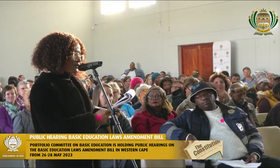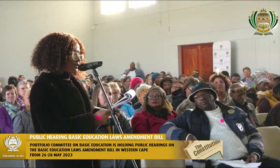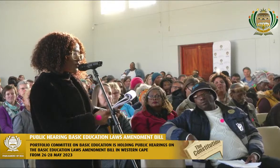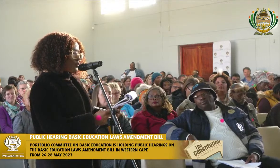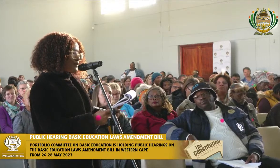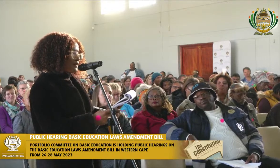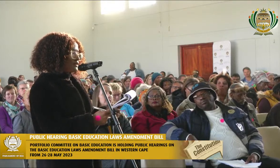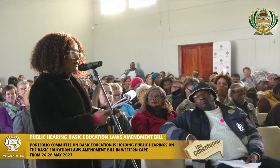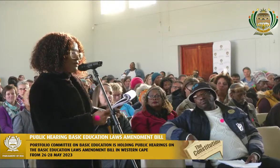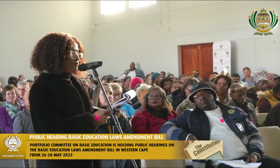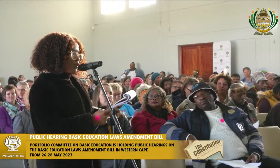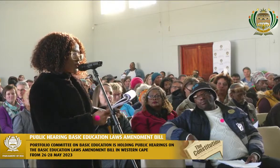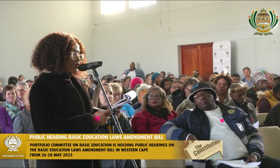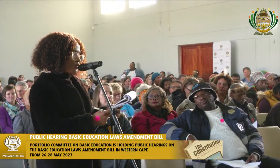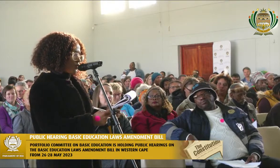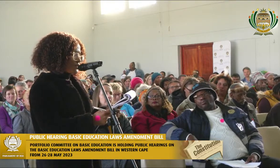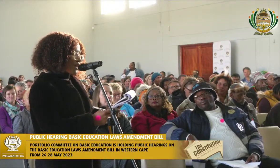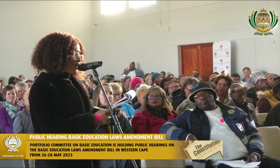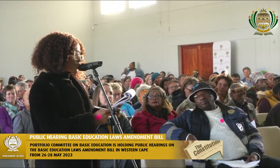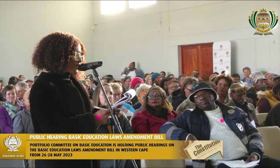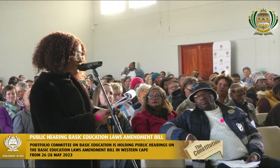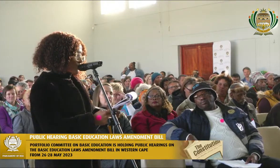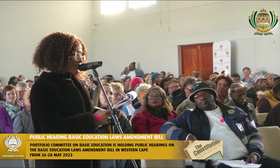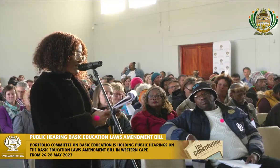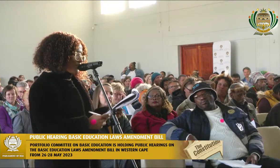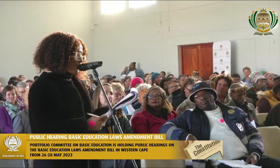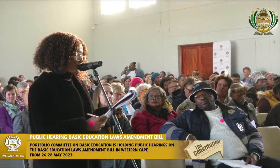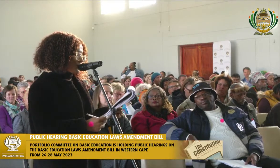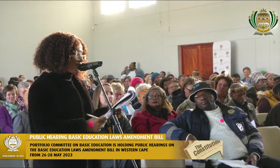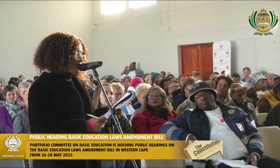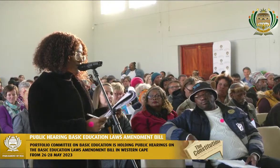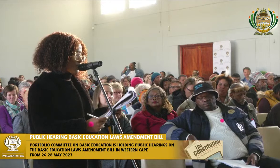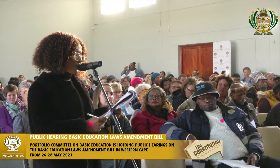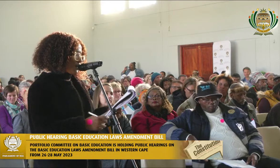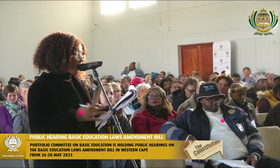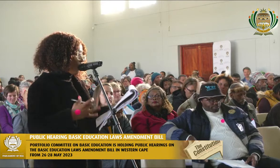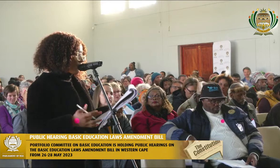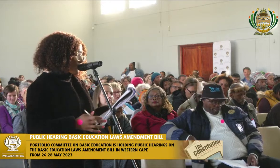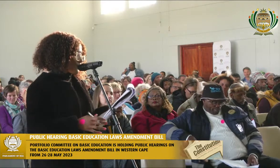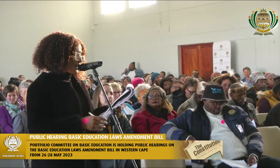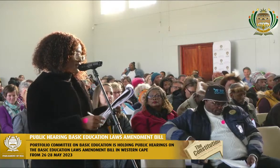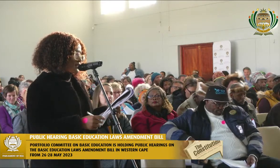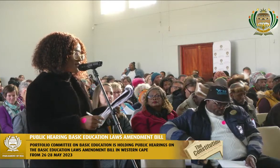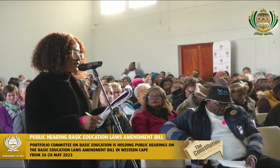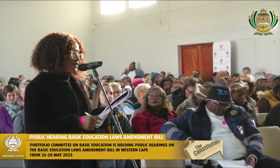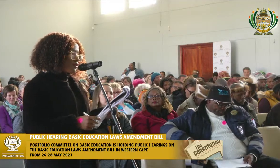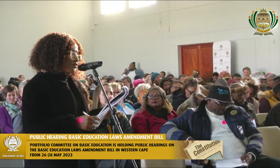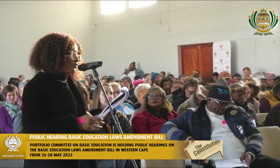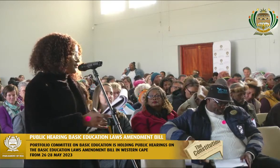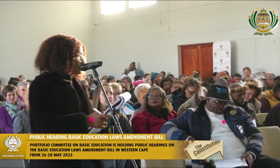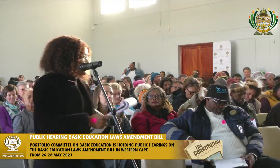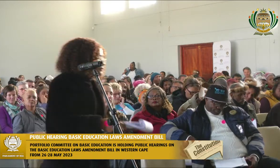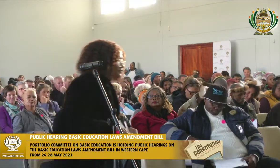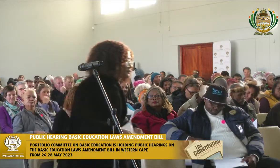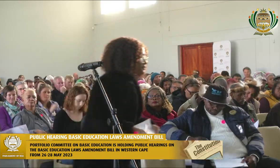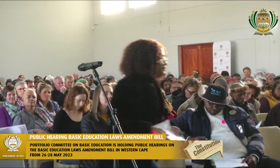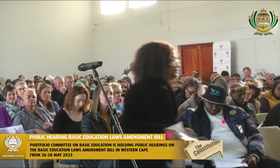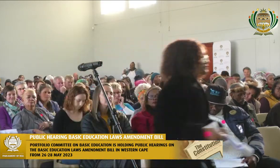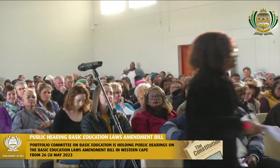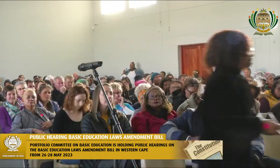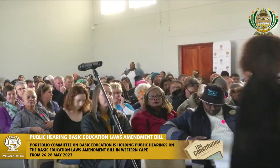asked the department to build more schools so that schools cannot be this overpopulated. Thank you.